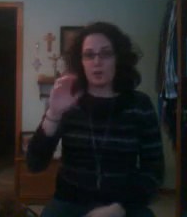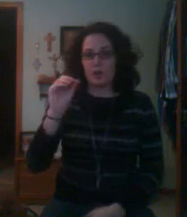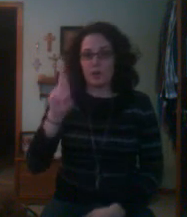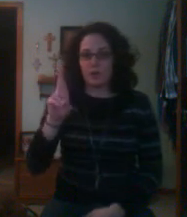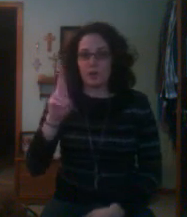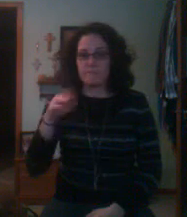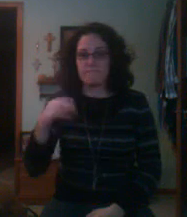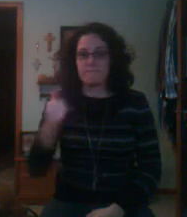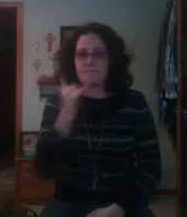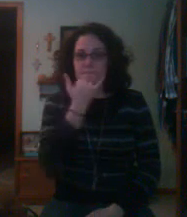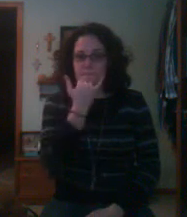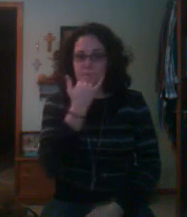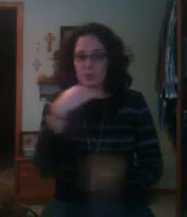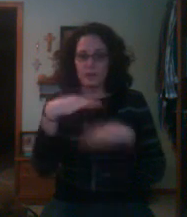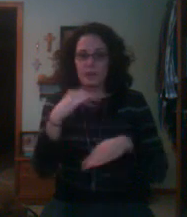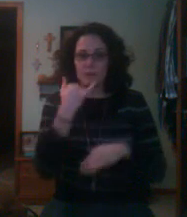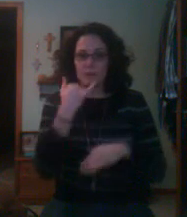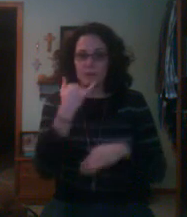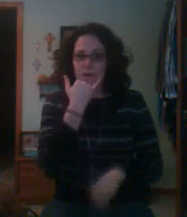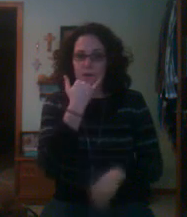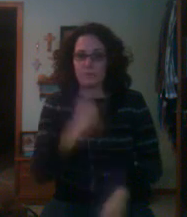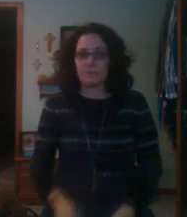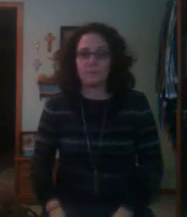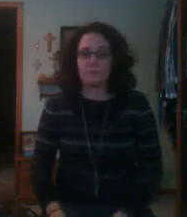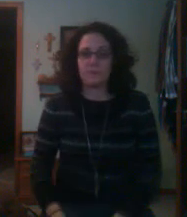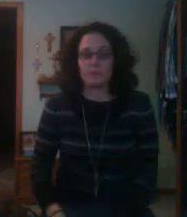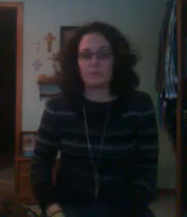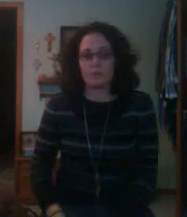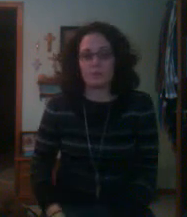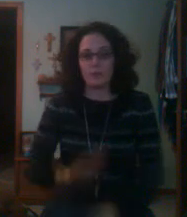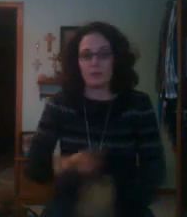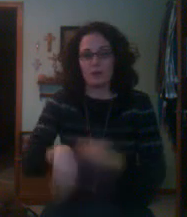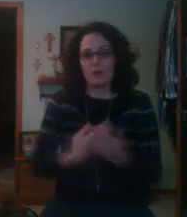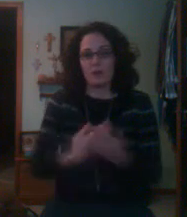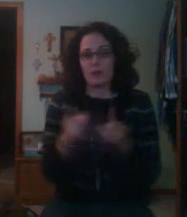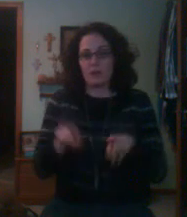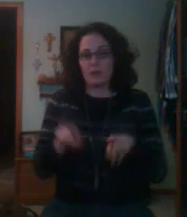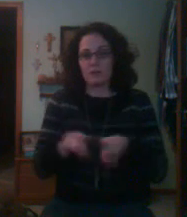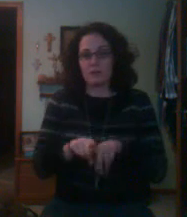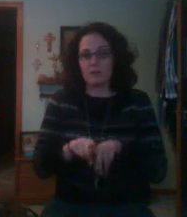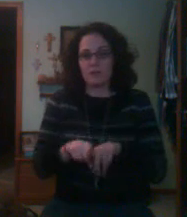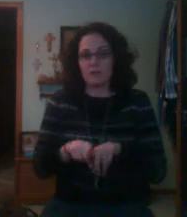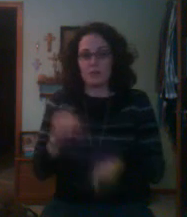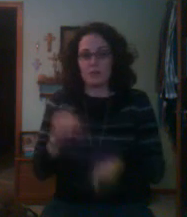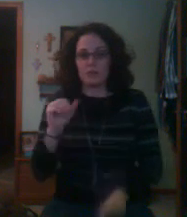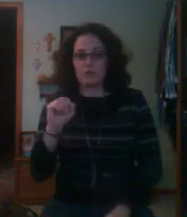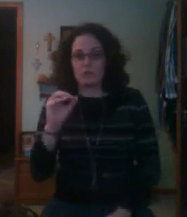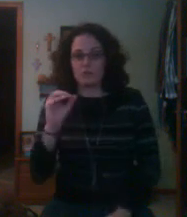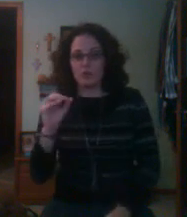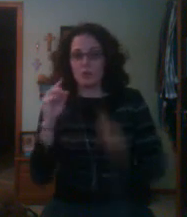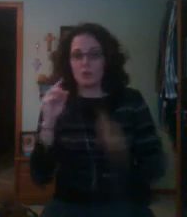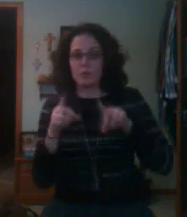multiple times. We're going to keep everything else constant because we want to make sure that our results are accurate and they're not tainted by error.